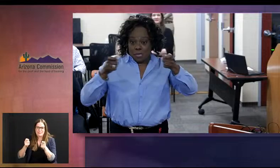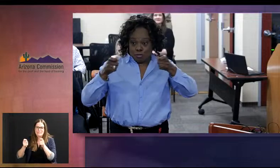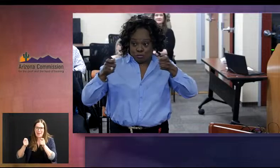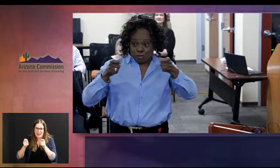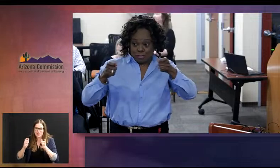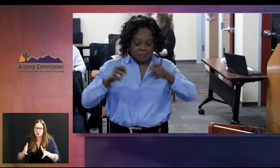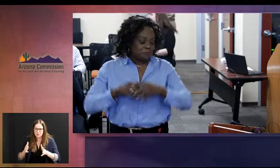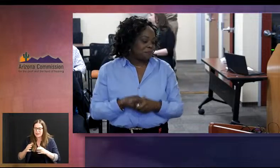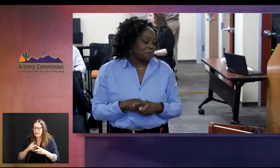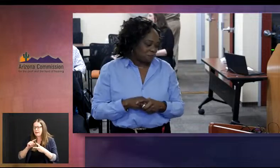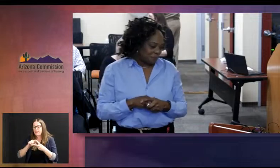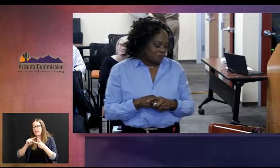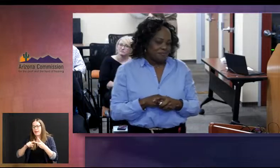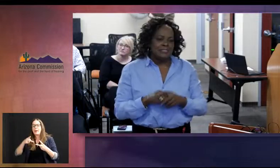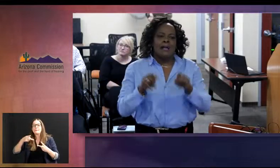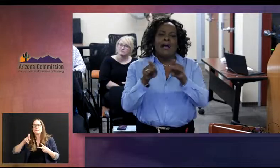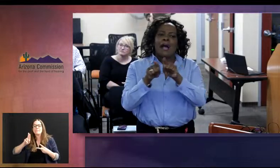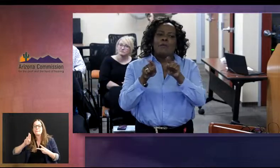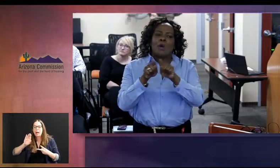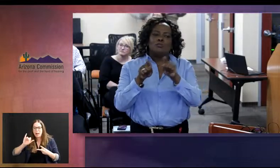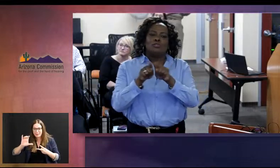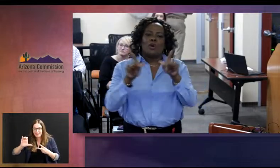and public administration.